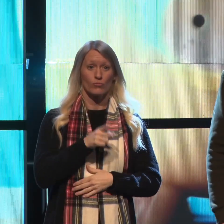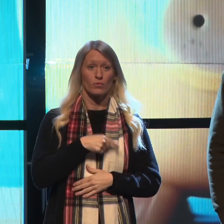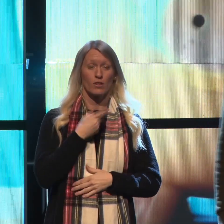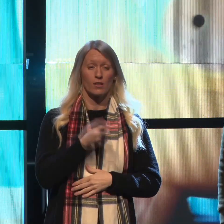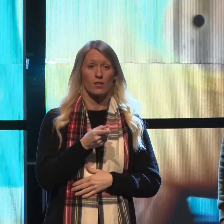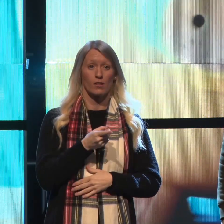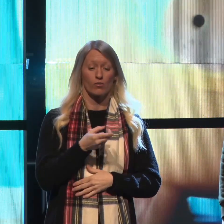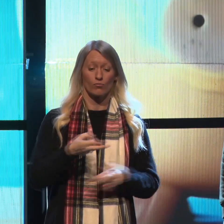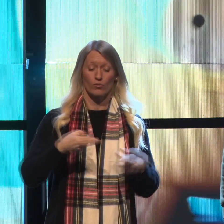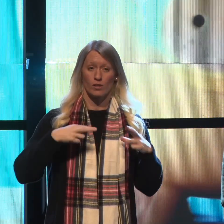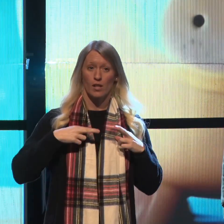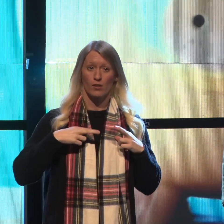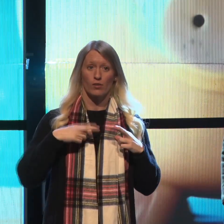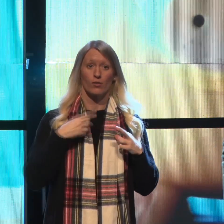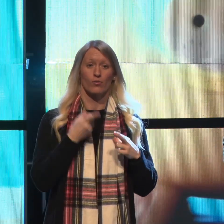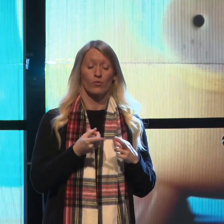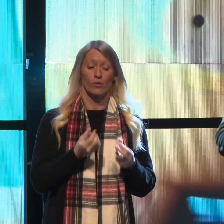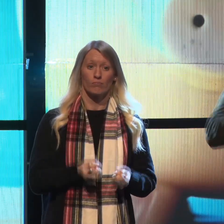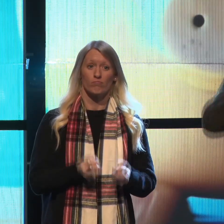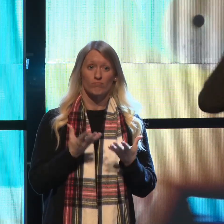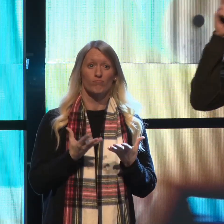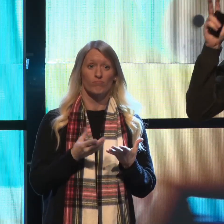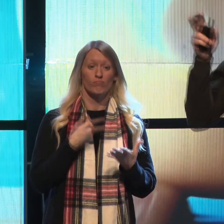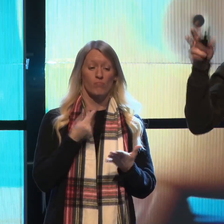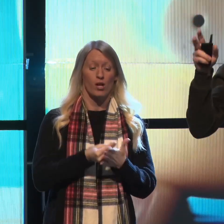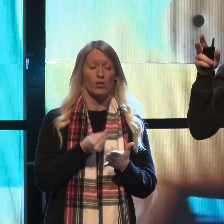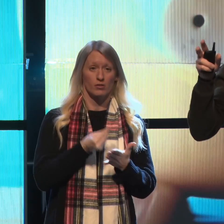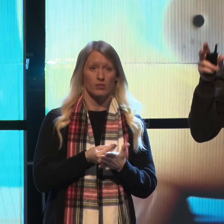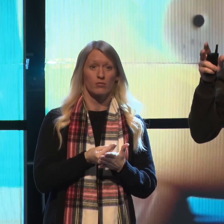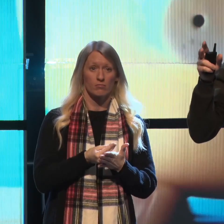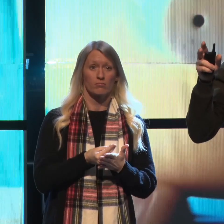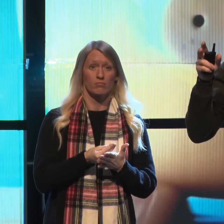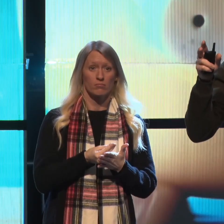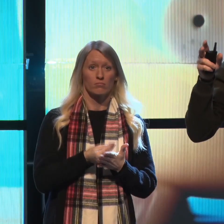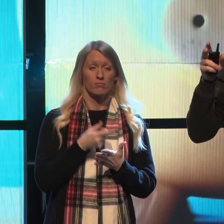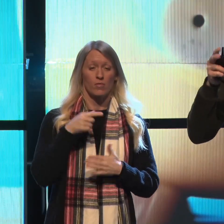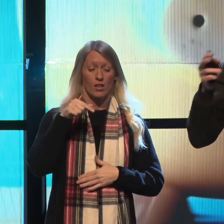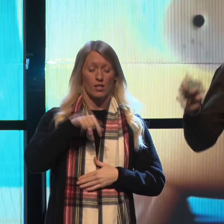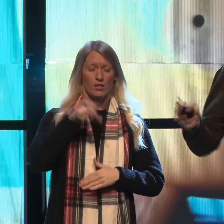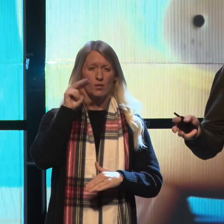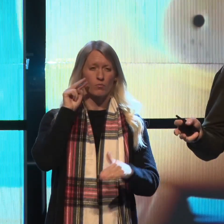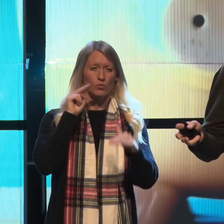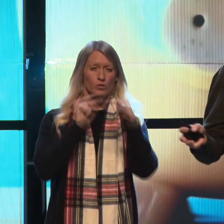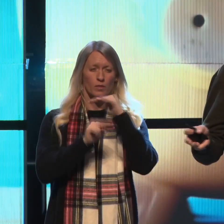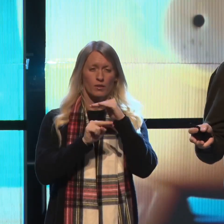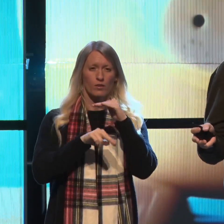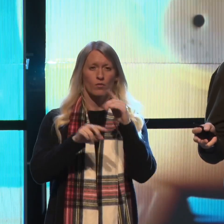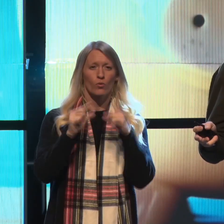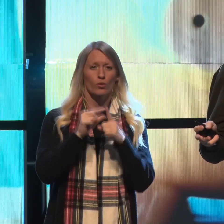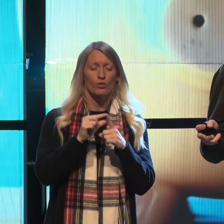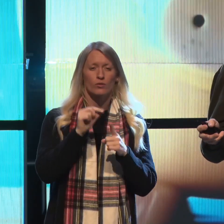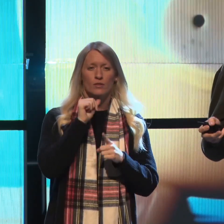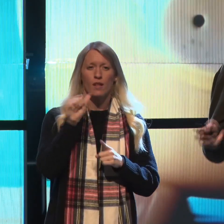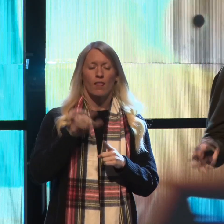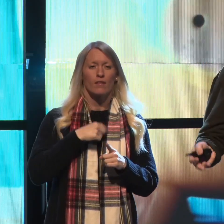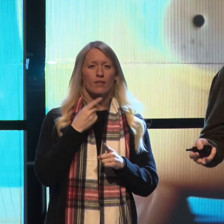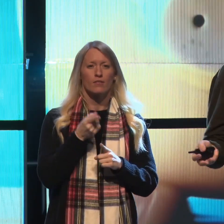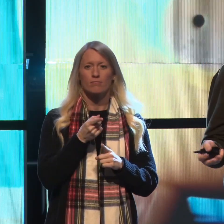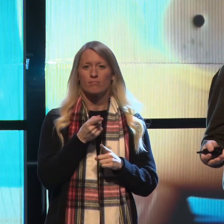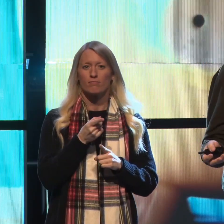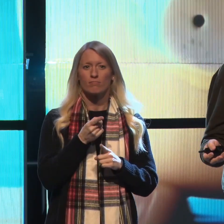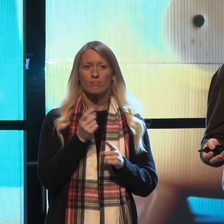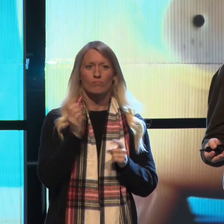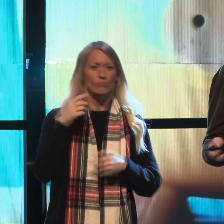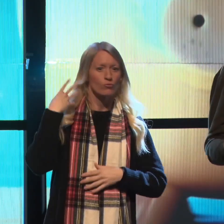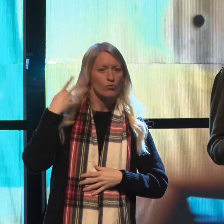fair amount of money. Right? These are prophetic words. There's nothing mystical about them. They're